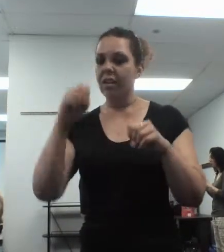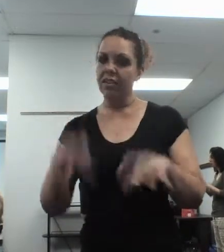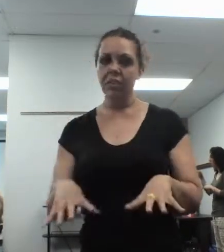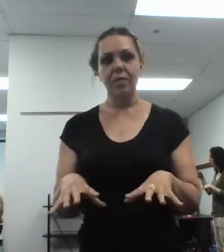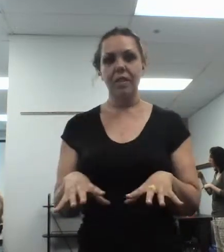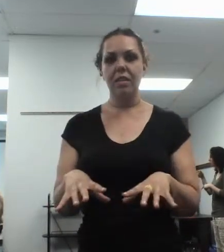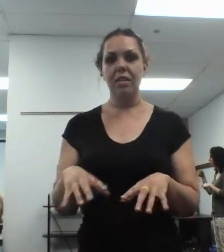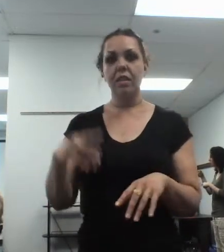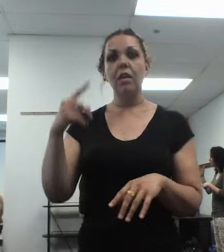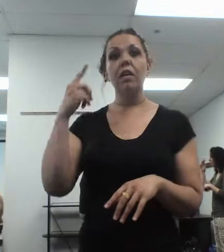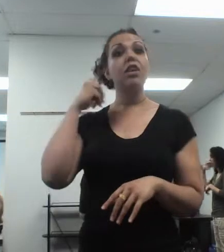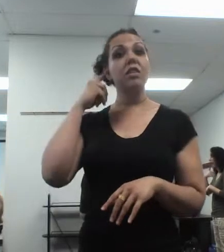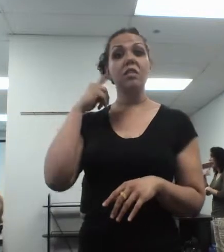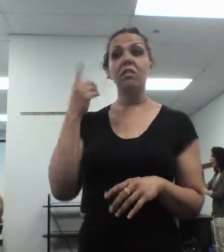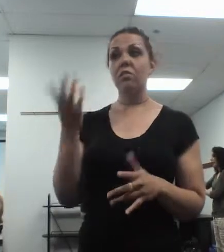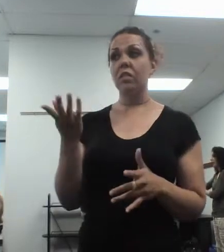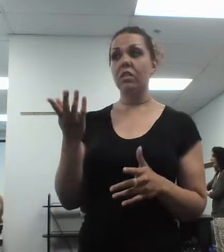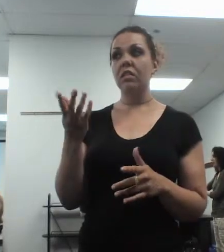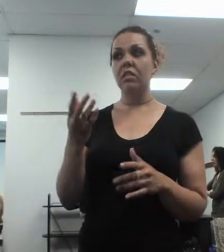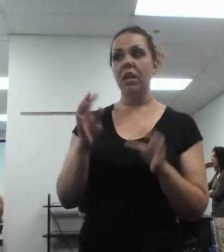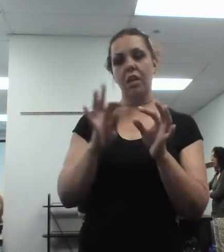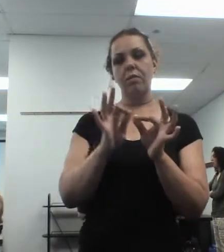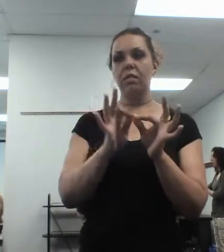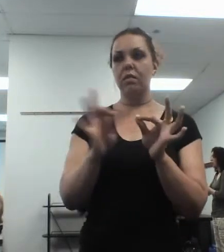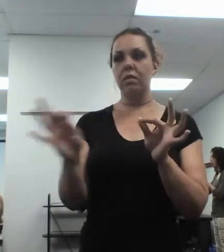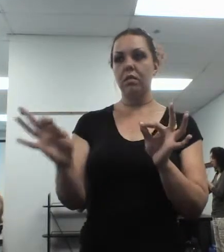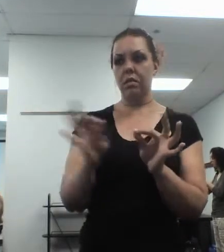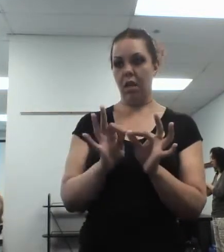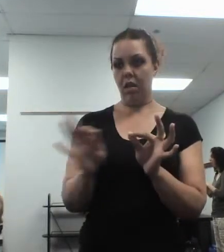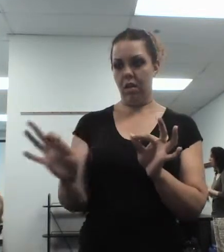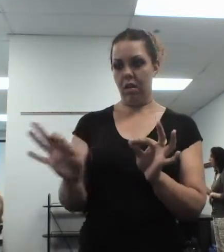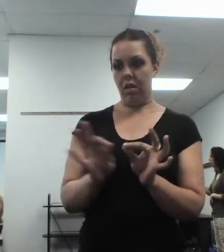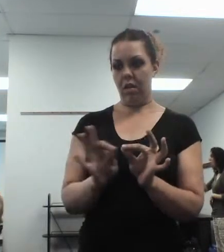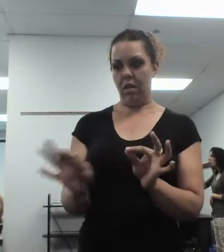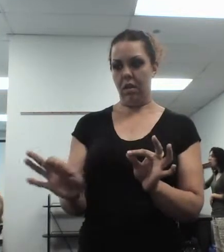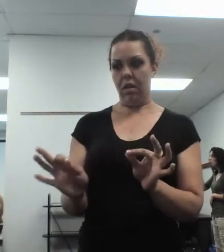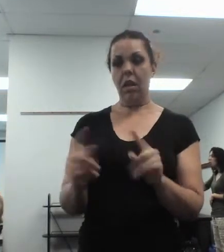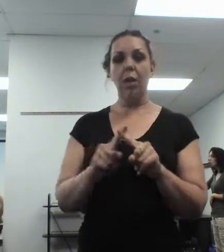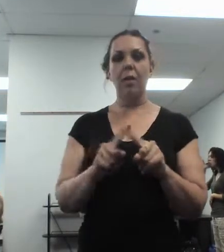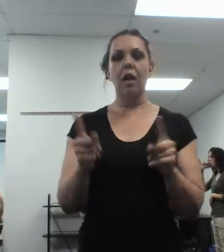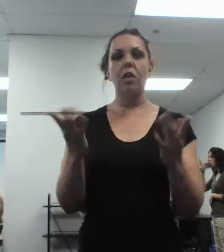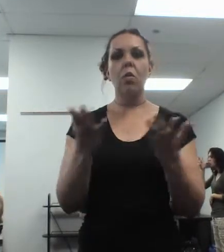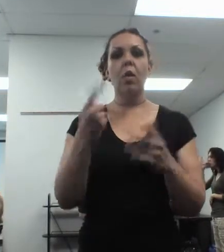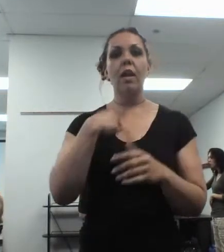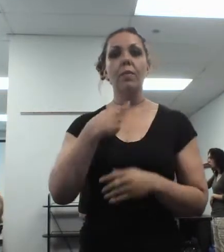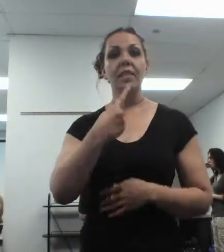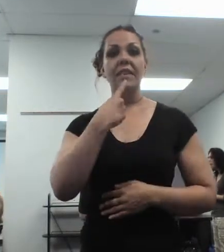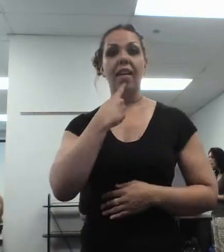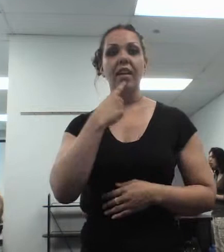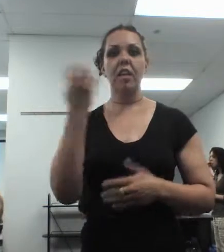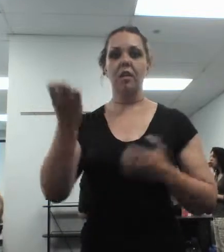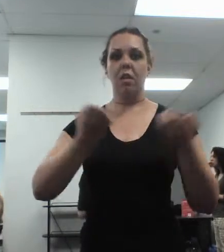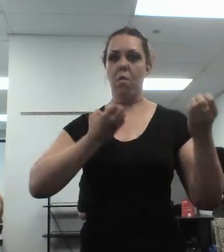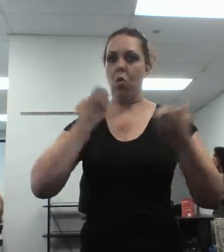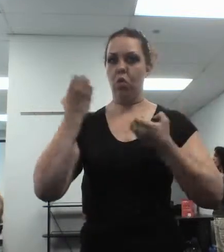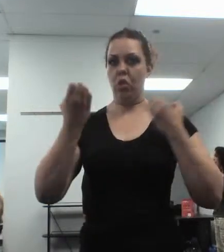just going like this? But what I'm saying is emotional, yes? And kind